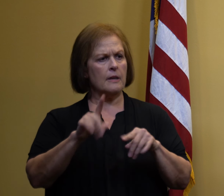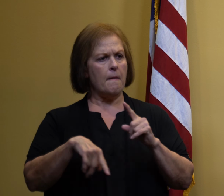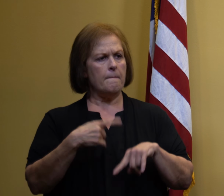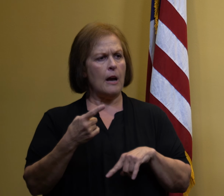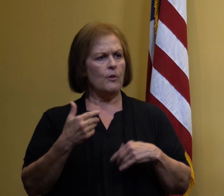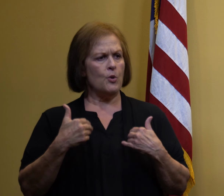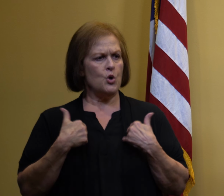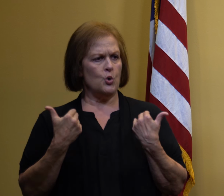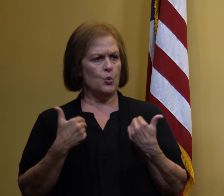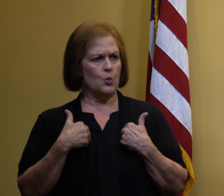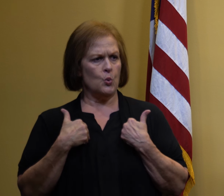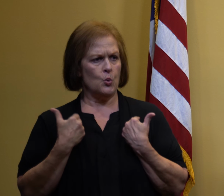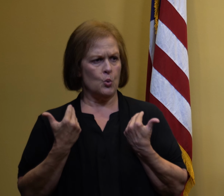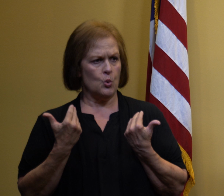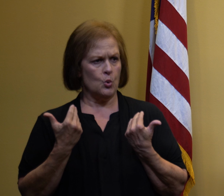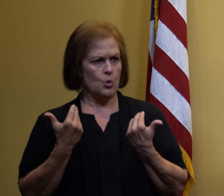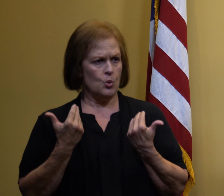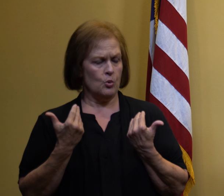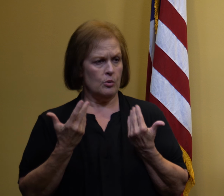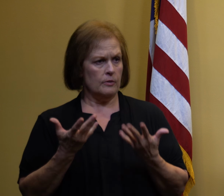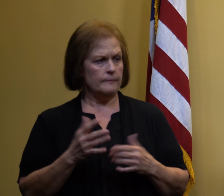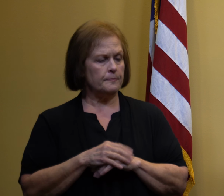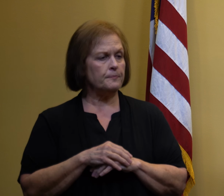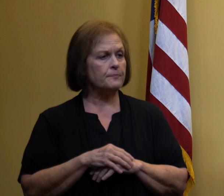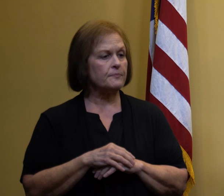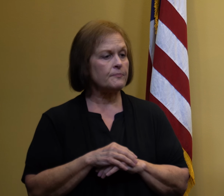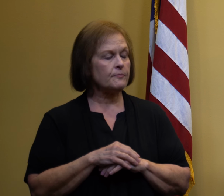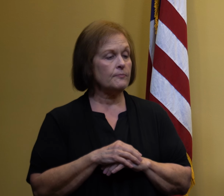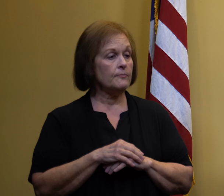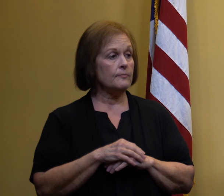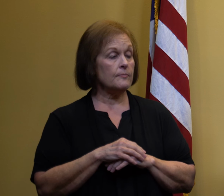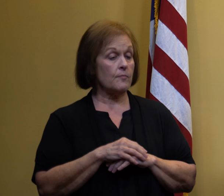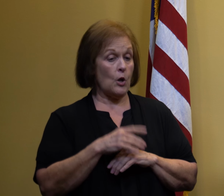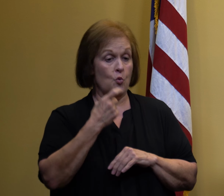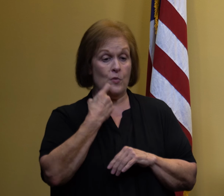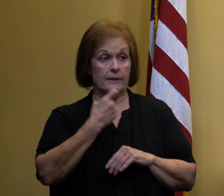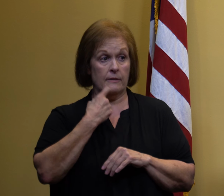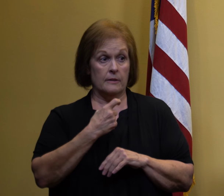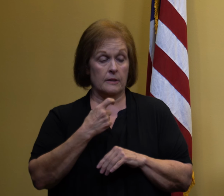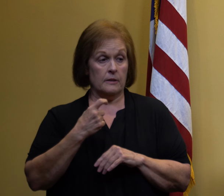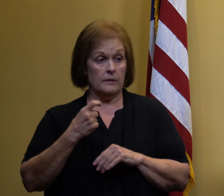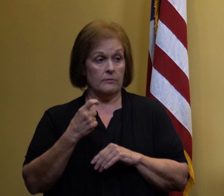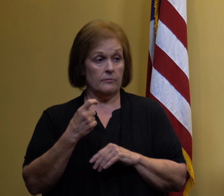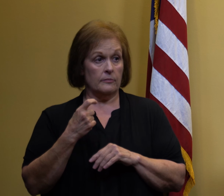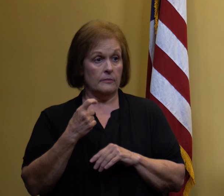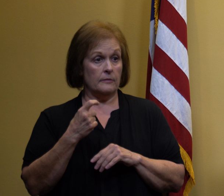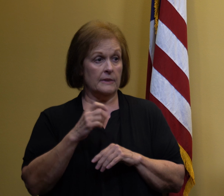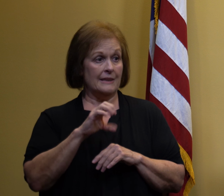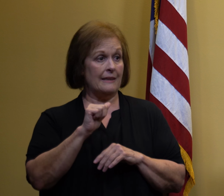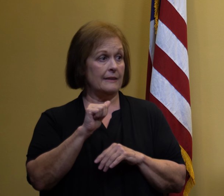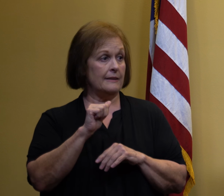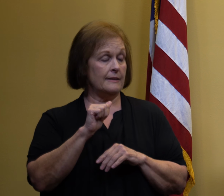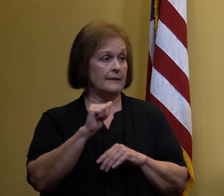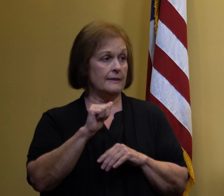and, just the importance of that amid the crime that we've been seeing. Sure. So here recently with the